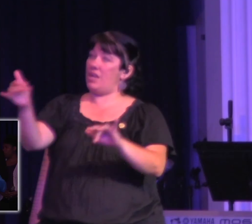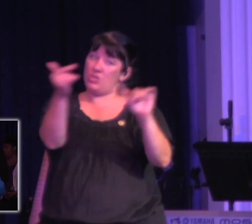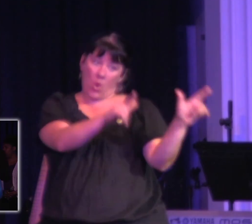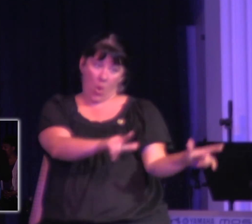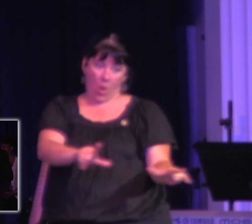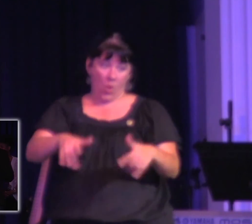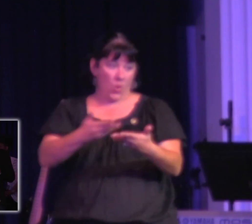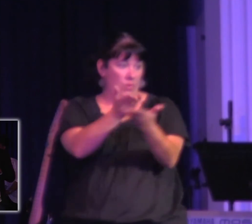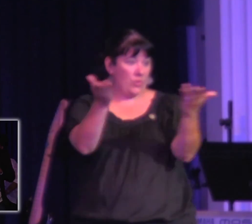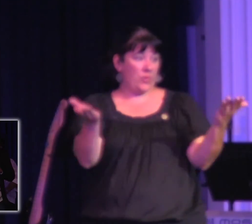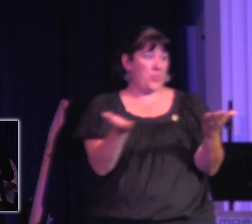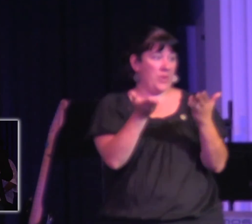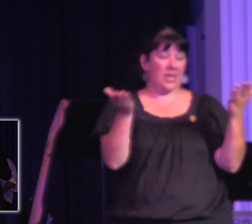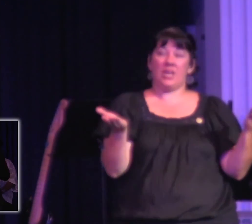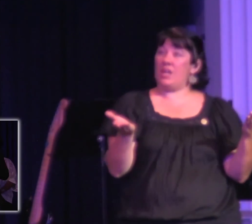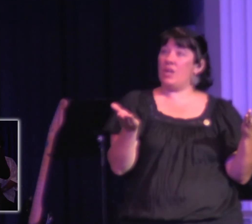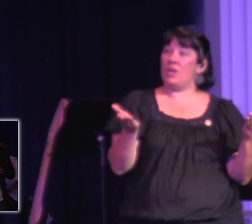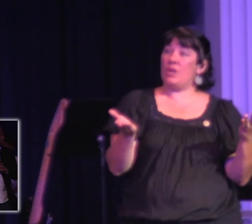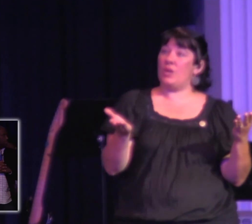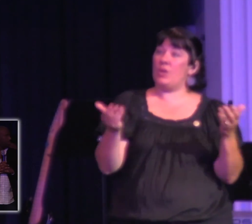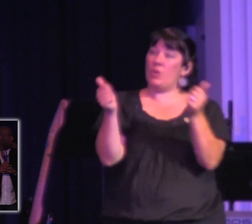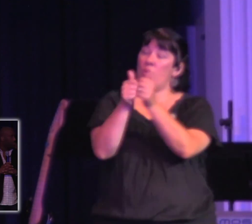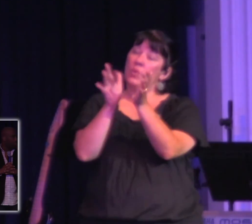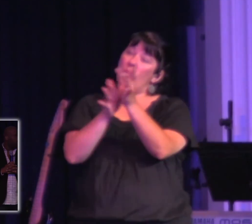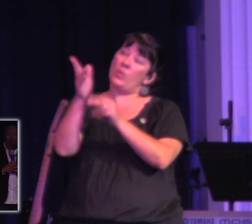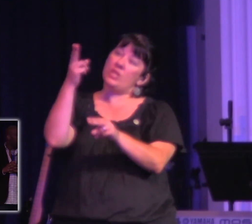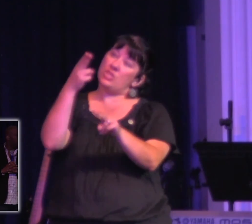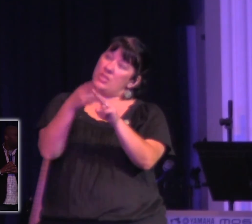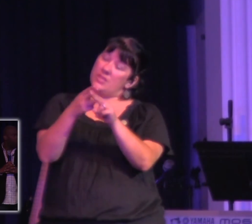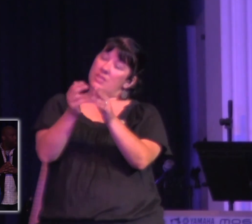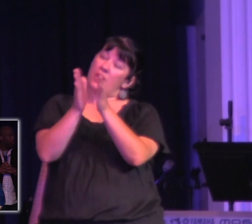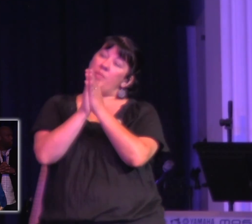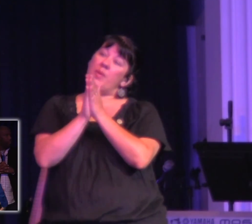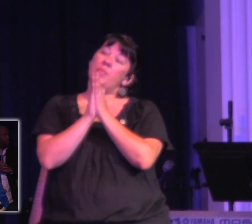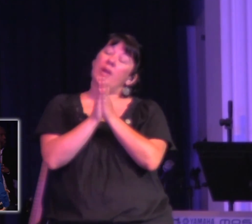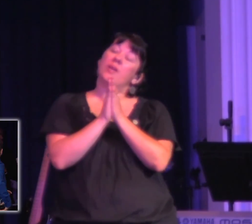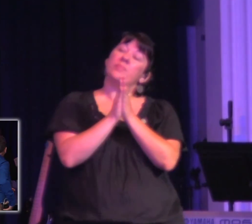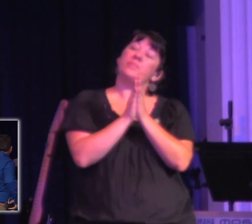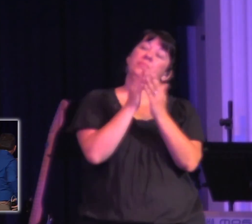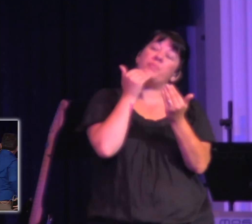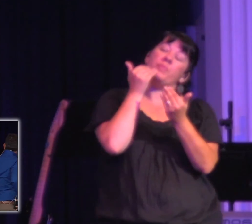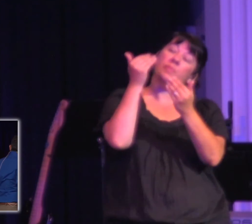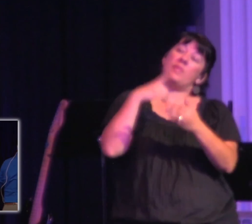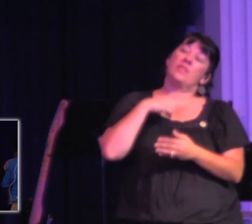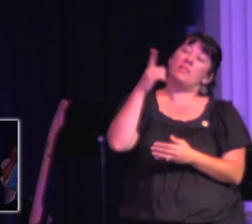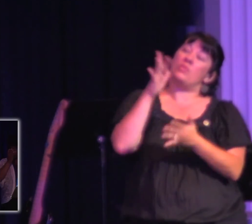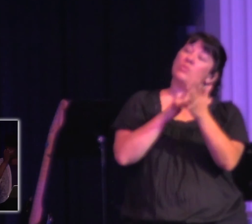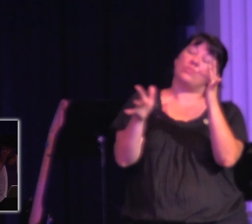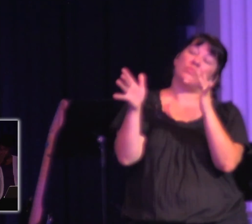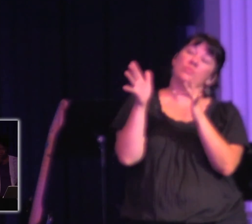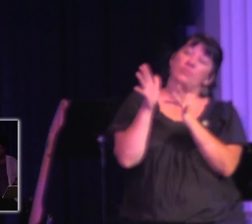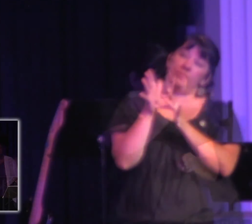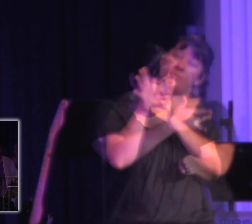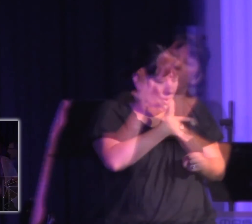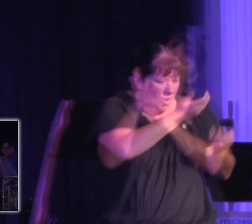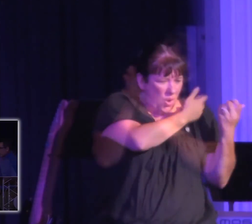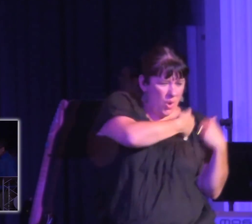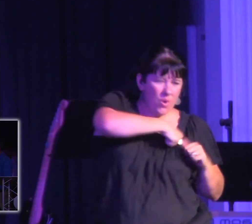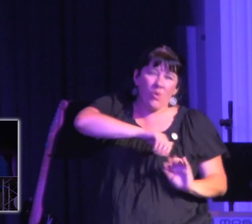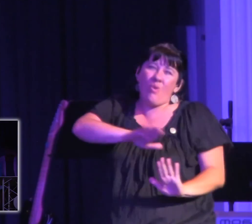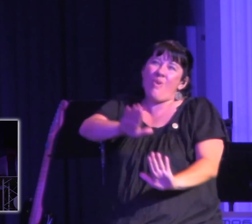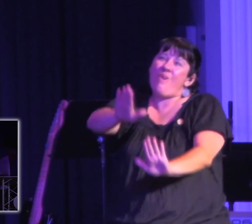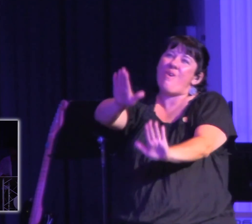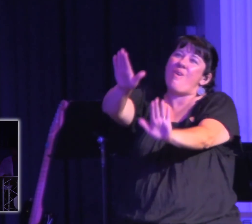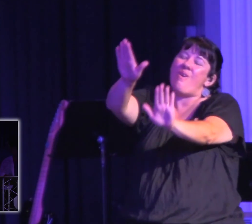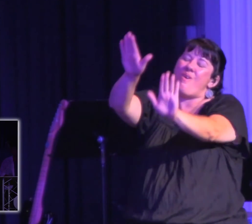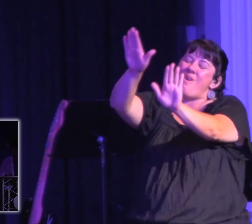today. In the name of Jesus, I pray. Thank you, Father God. Thank you, Lord Jesus. Thank you,